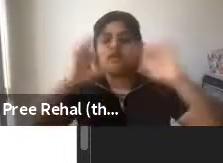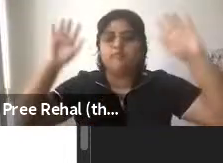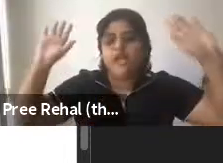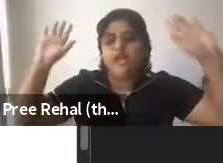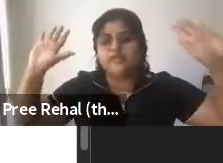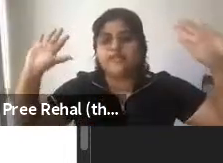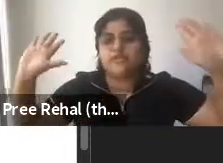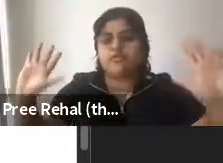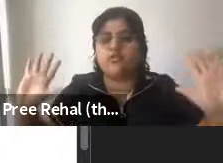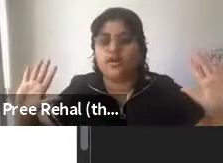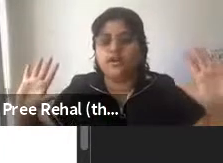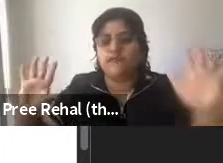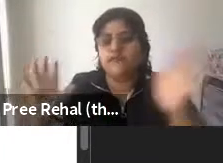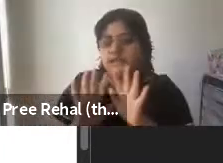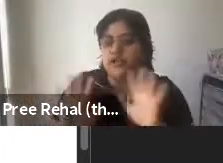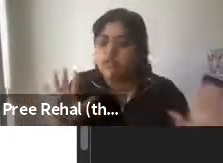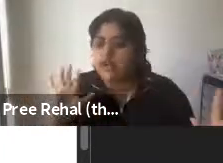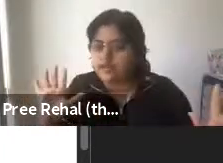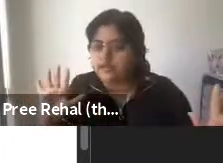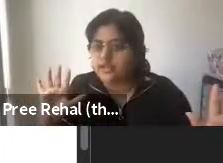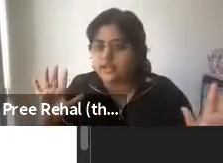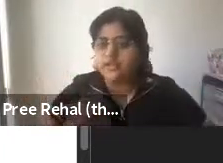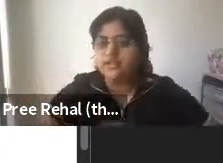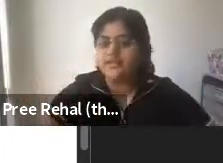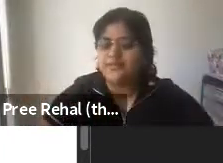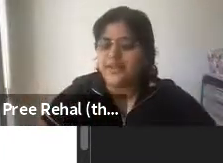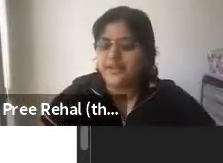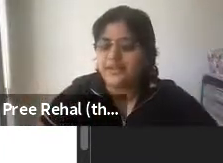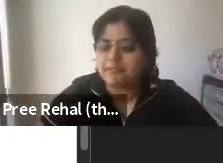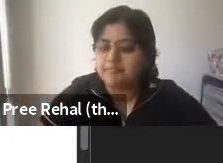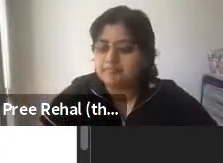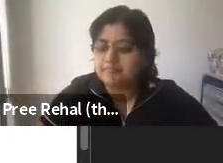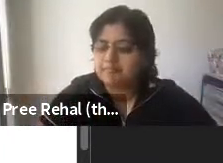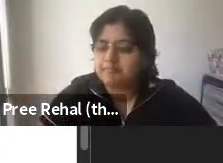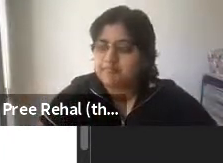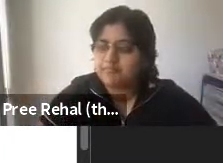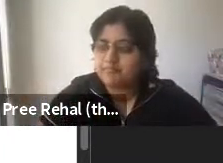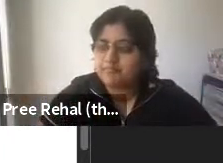like, blood is thicker than water, family over everything.